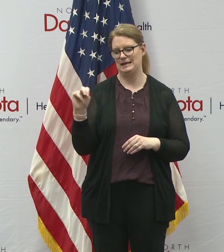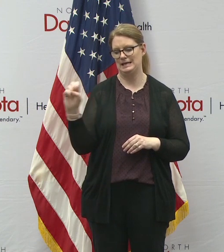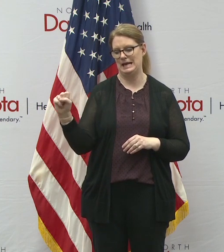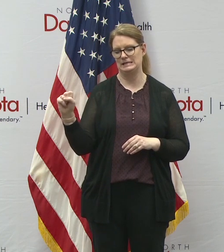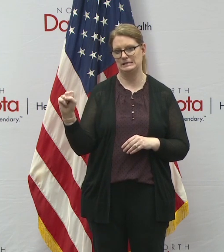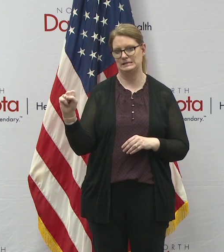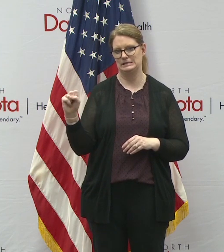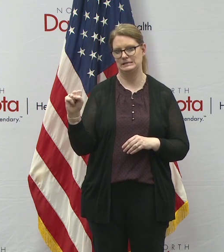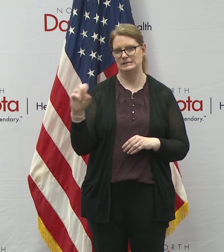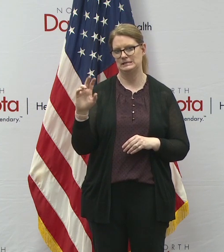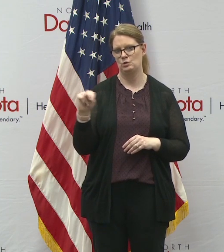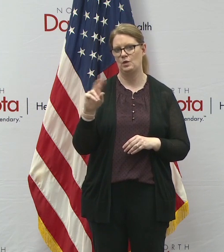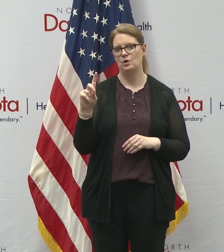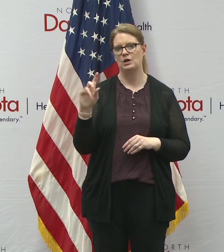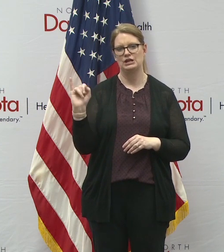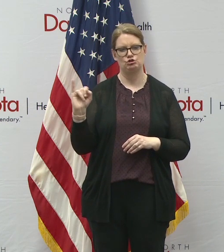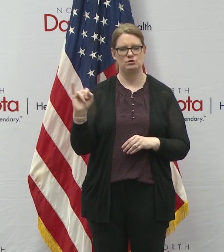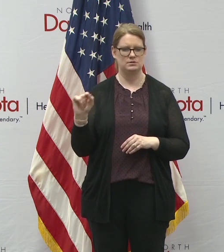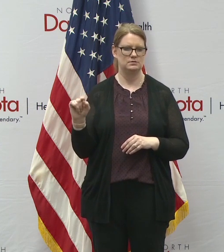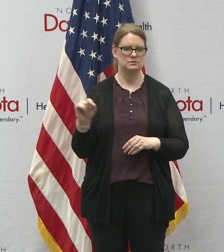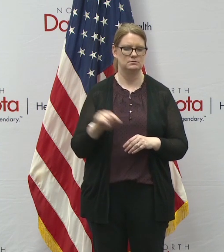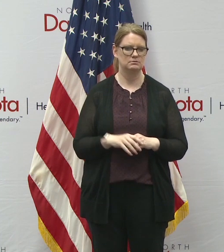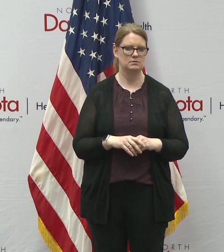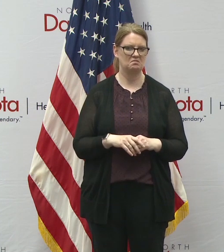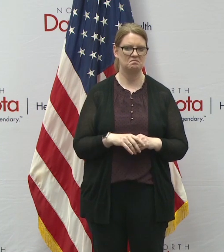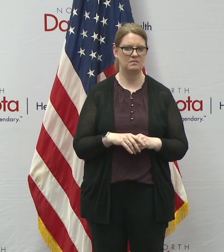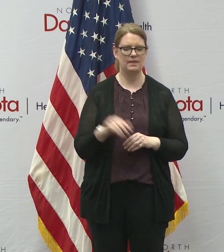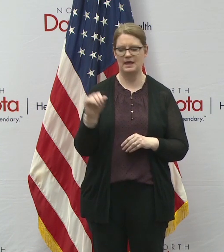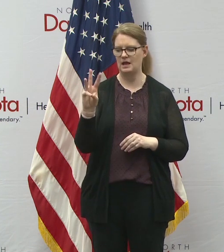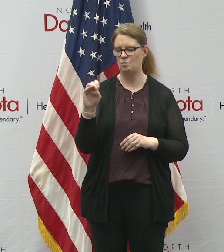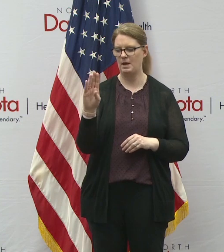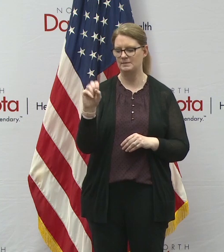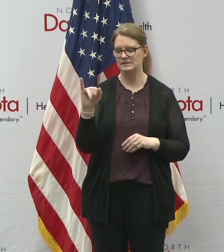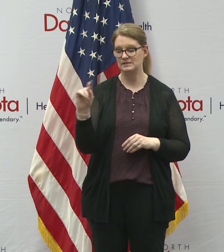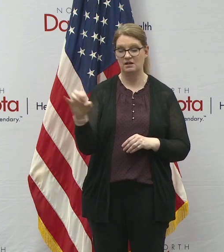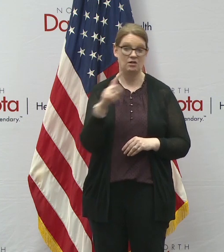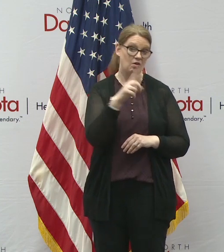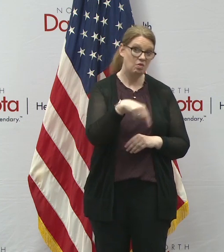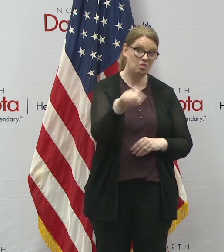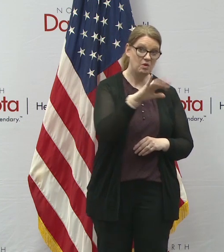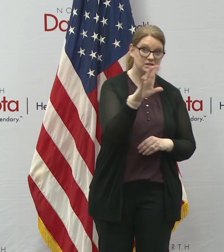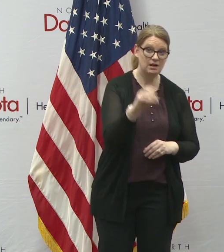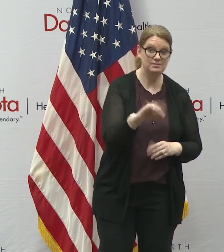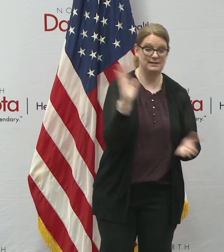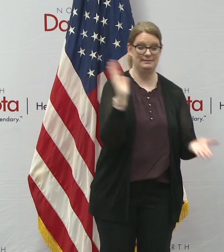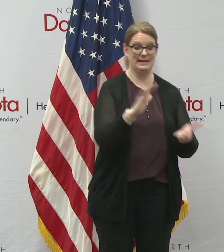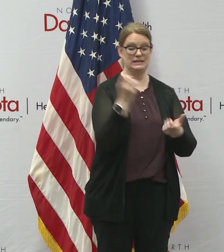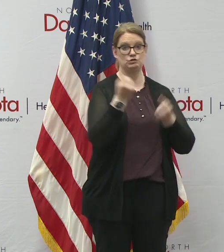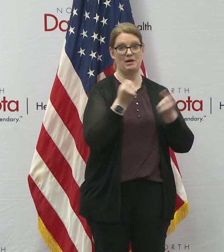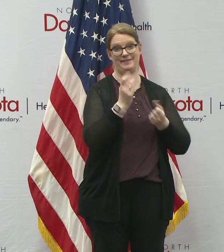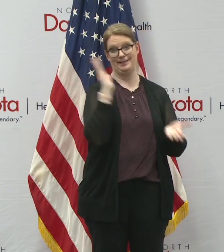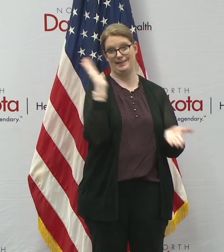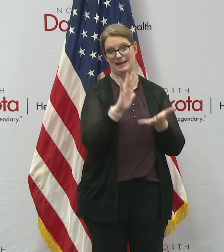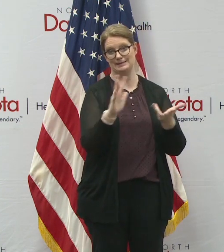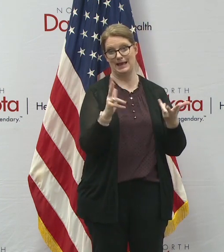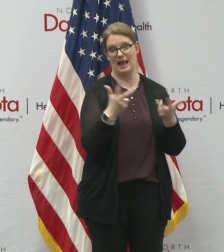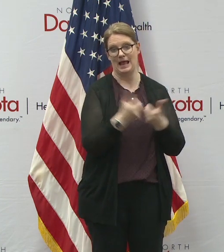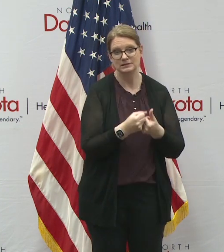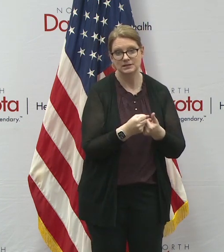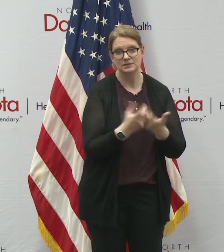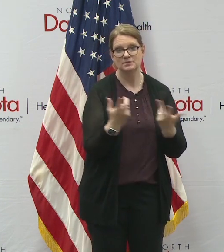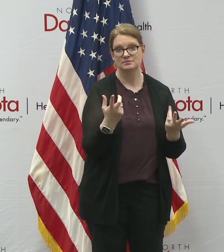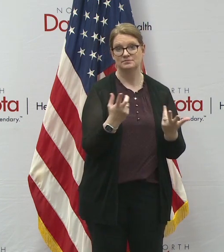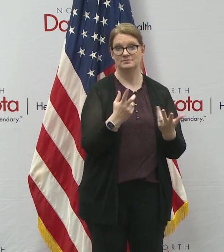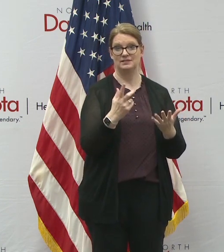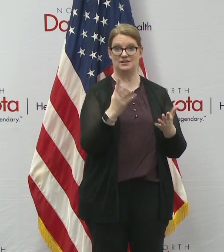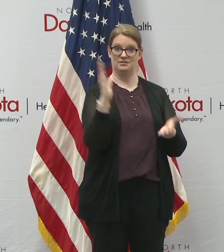www.nd.gov/NDINS for ND Insurance. But again, of course, those companies are able to do that because with less driving, there's less accidents. They're paying out